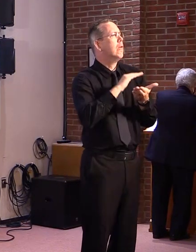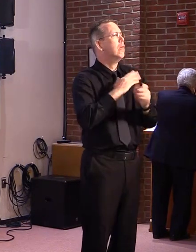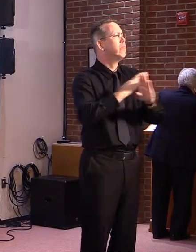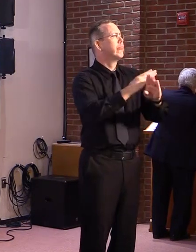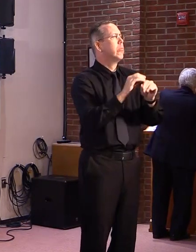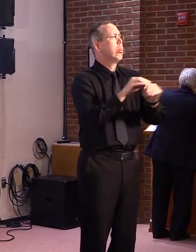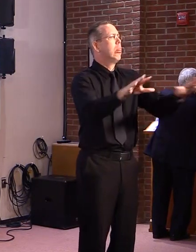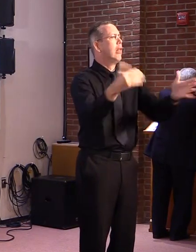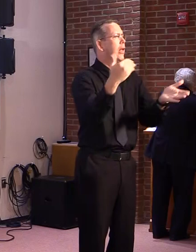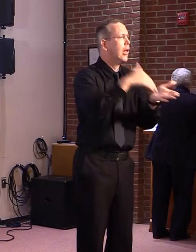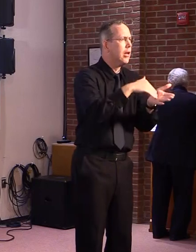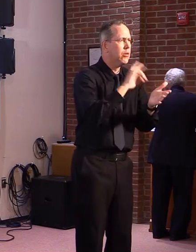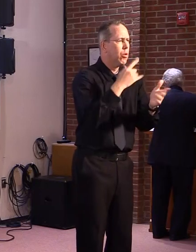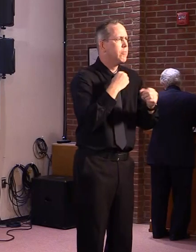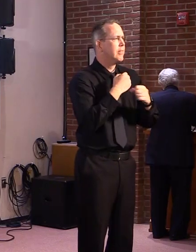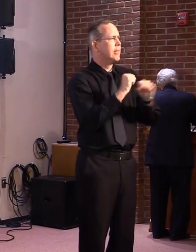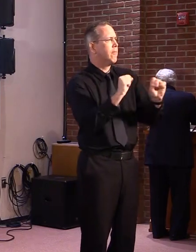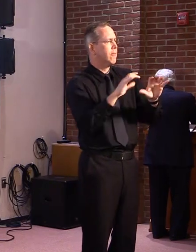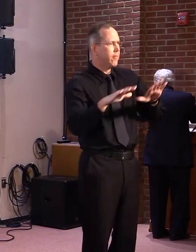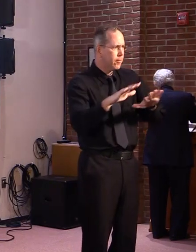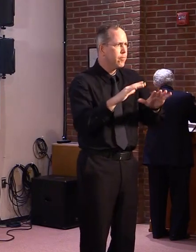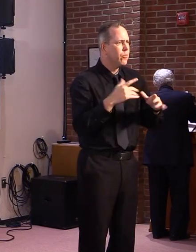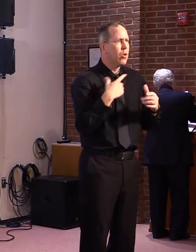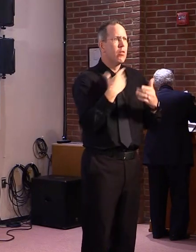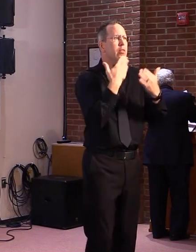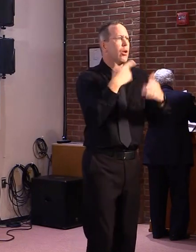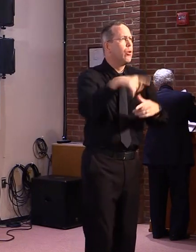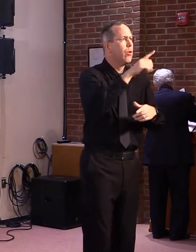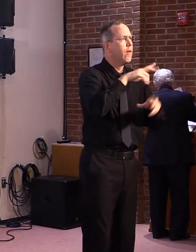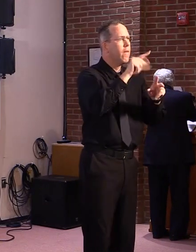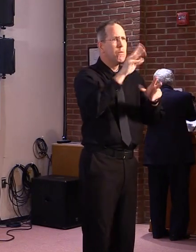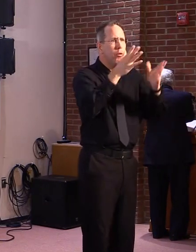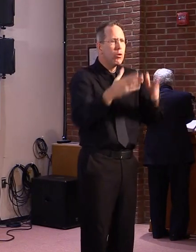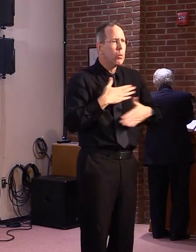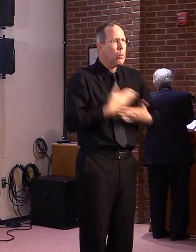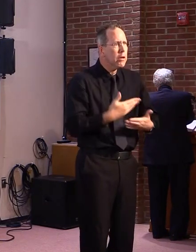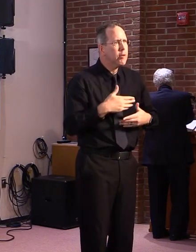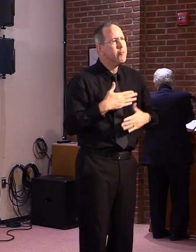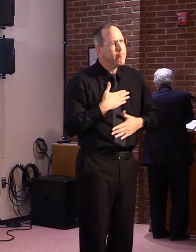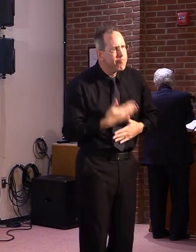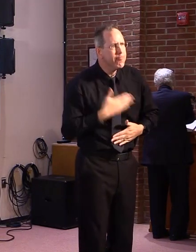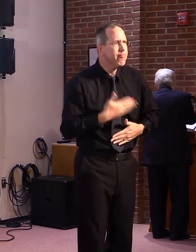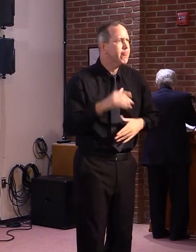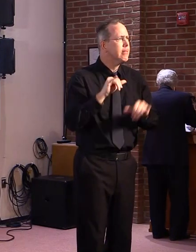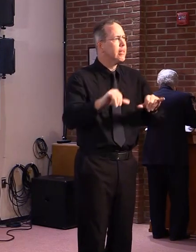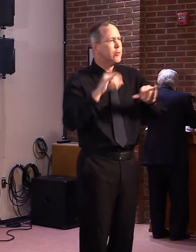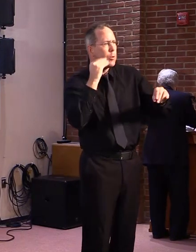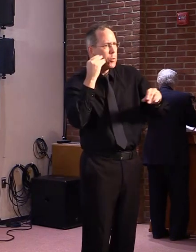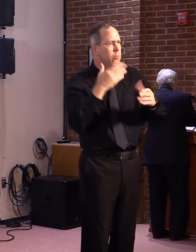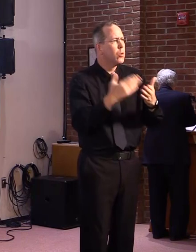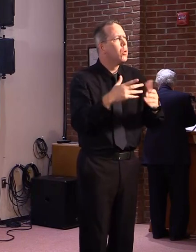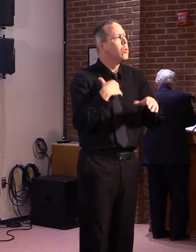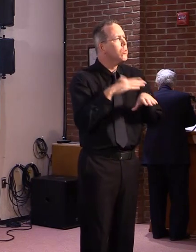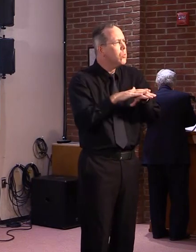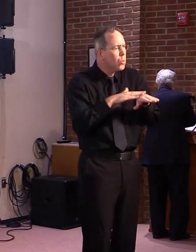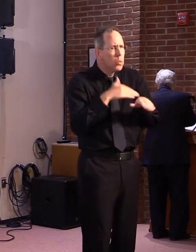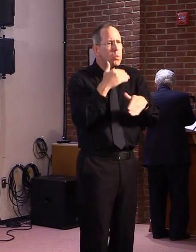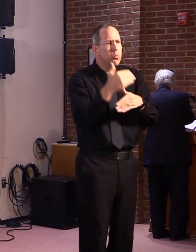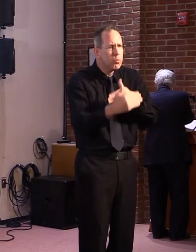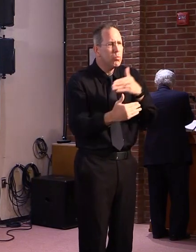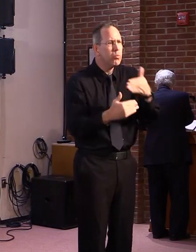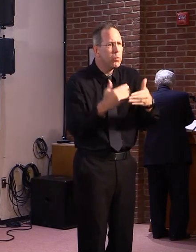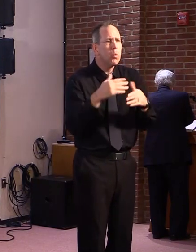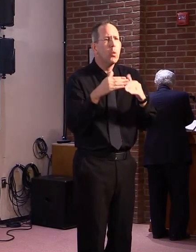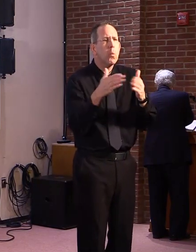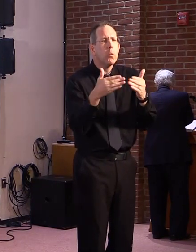of lives. Since then, we began slowly reopening the economy and loosening some restrictions,